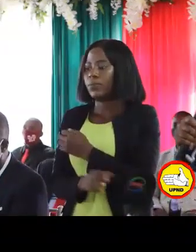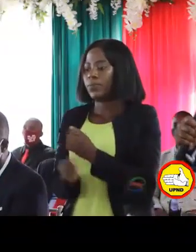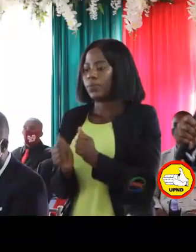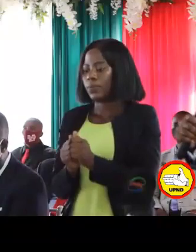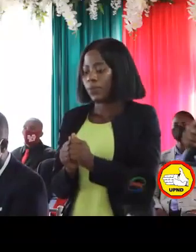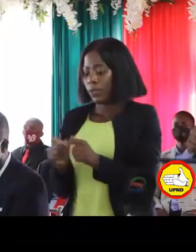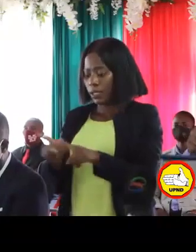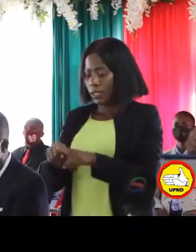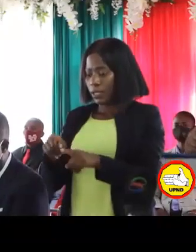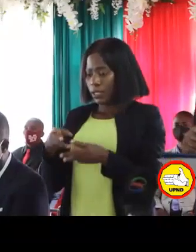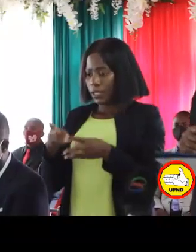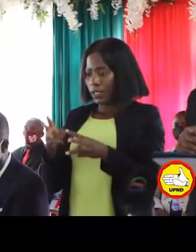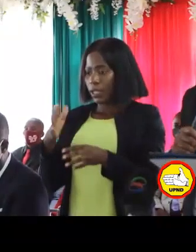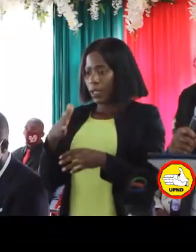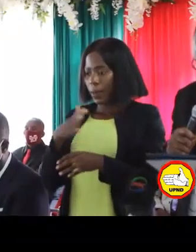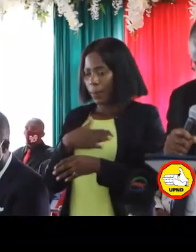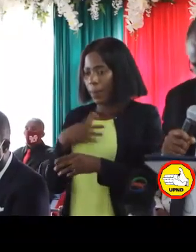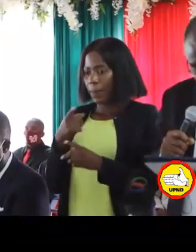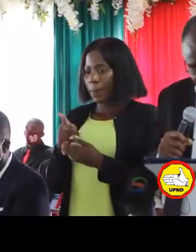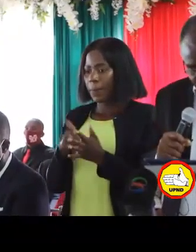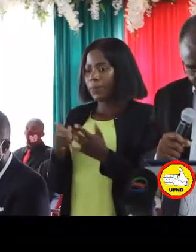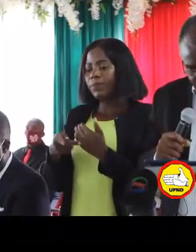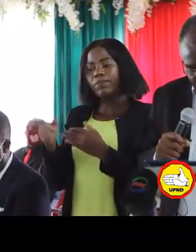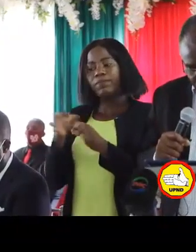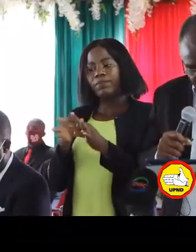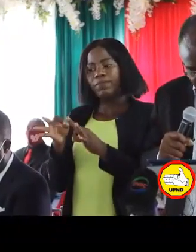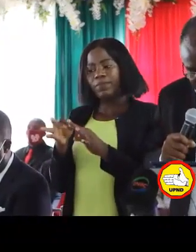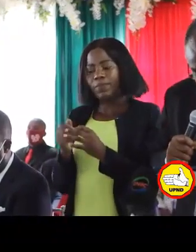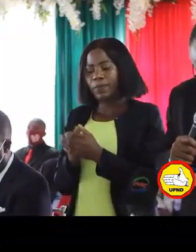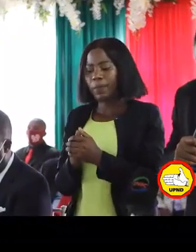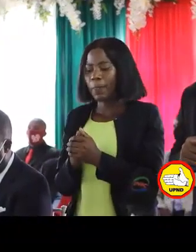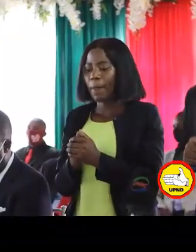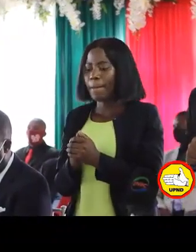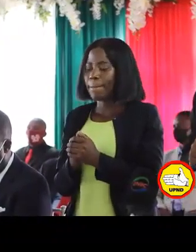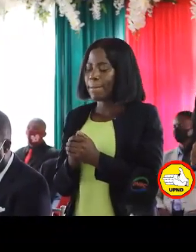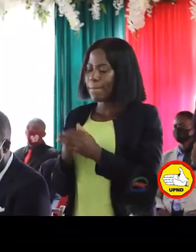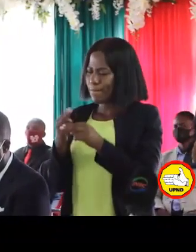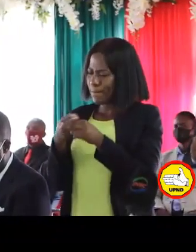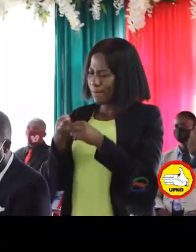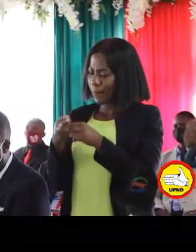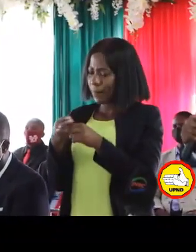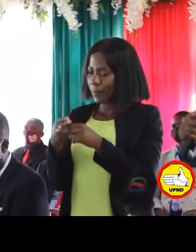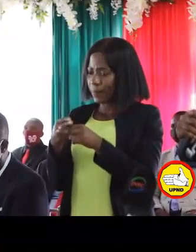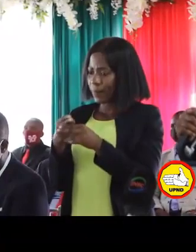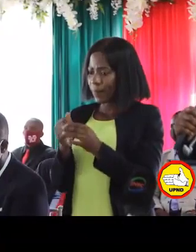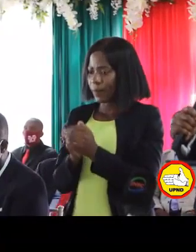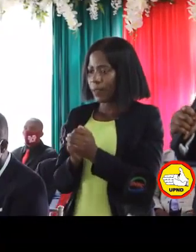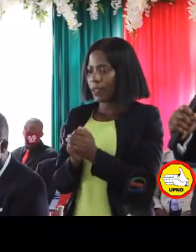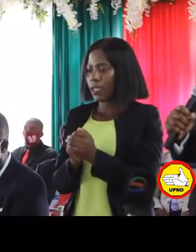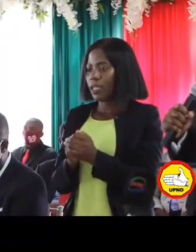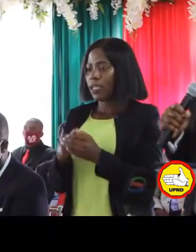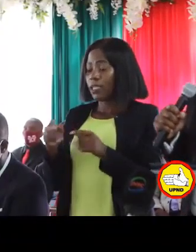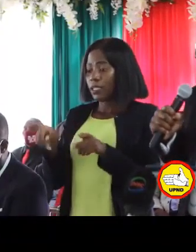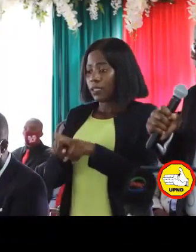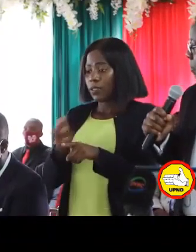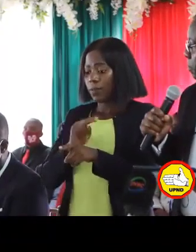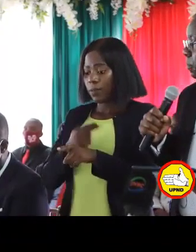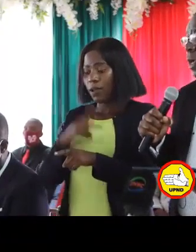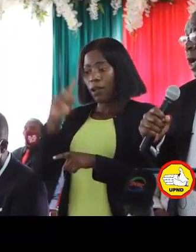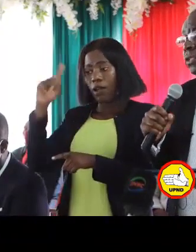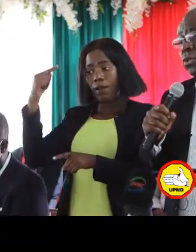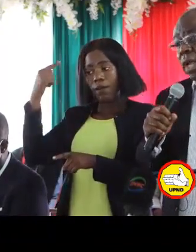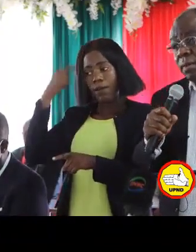Allow me at this juncture to say, very briefly, that even our governance